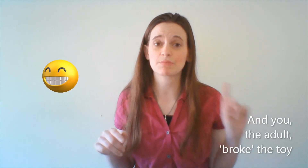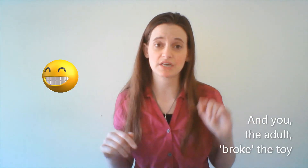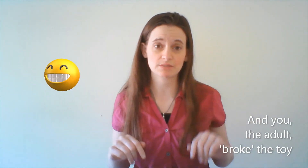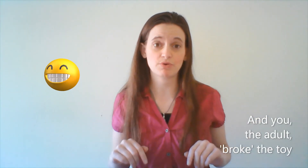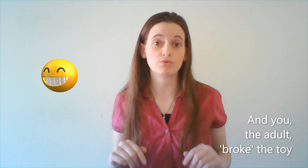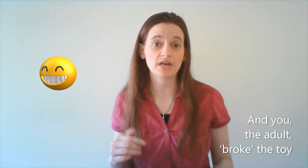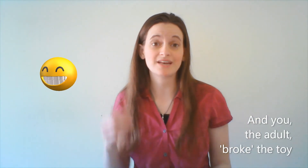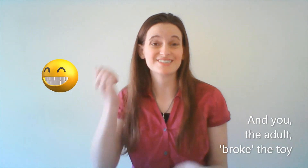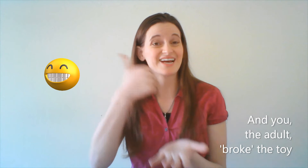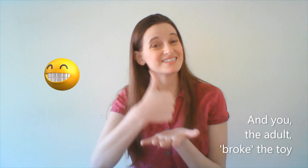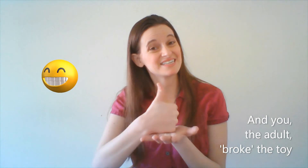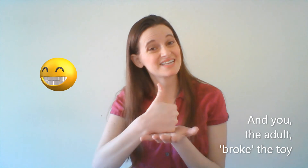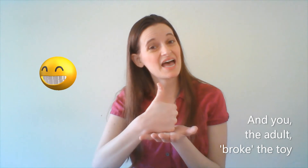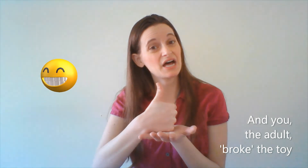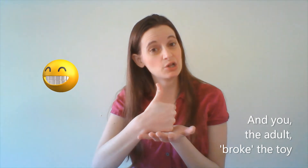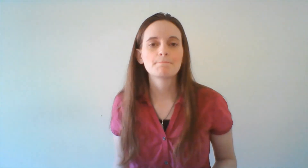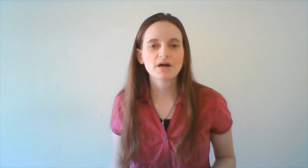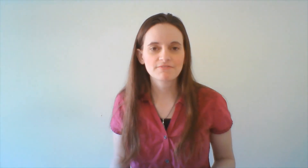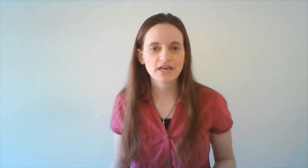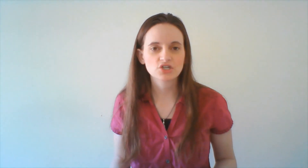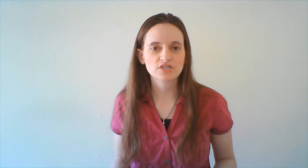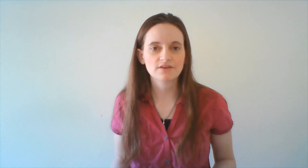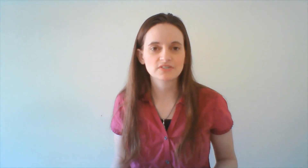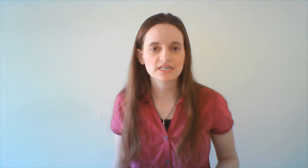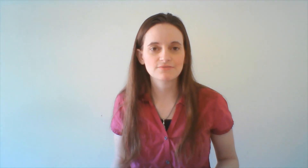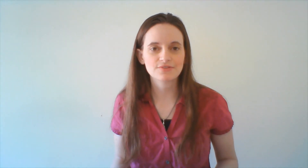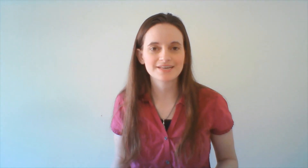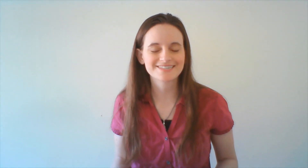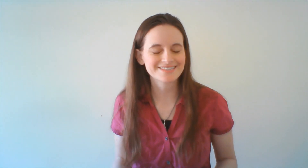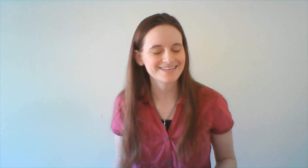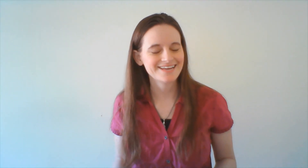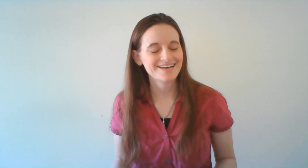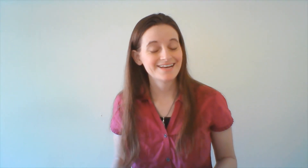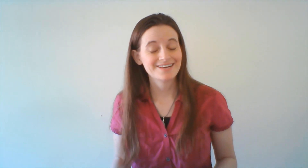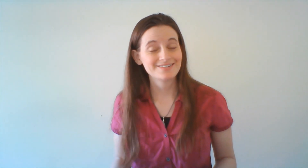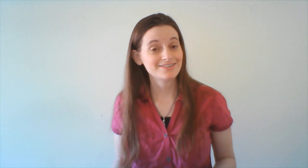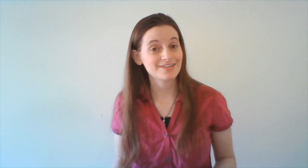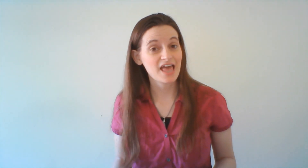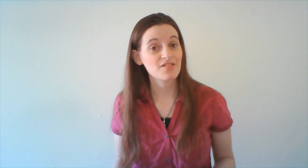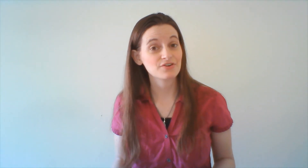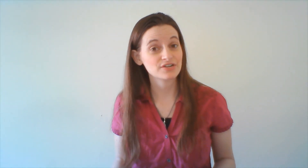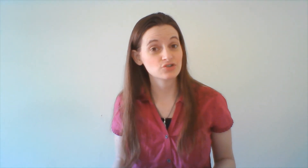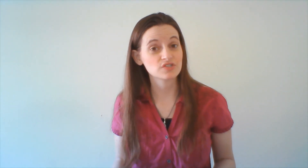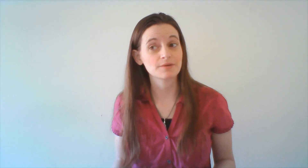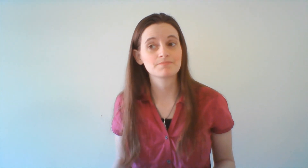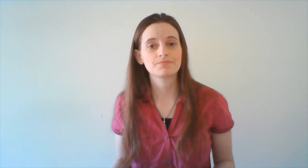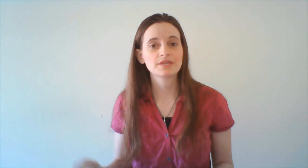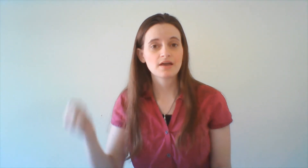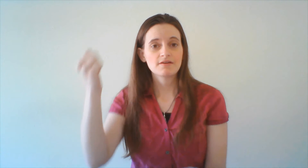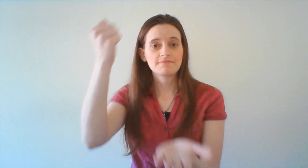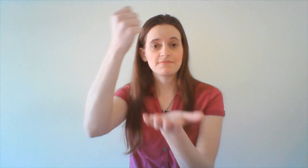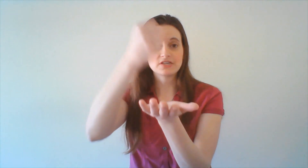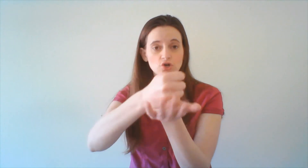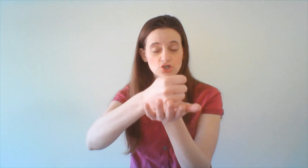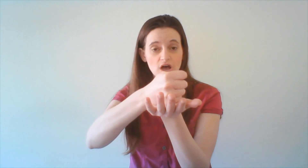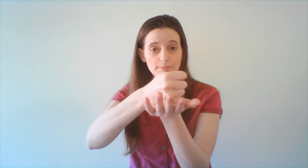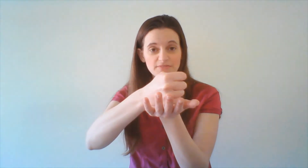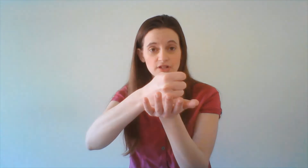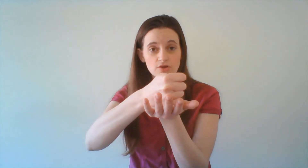is broken and a child needs help. Modifications I have seen for this, they're interesting. Fist on top of the closed